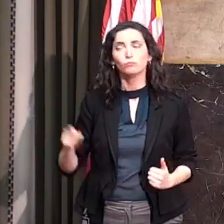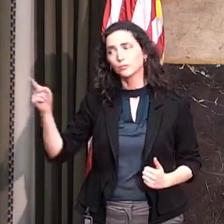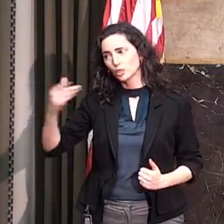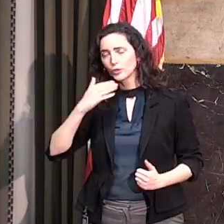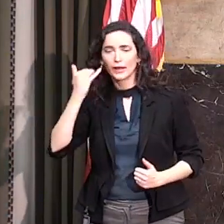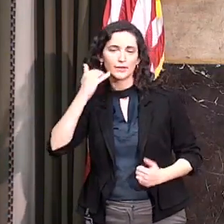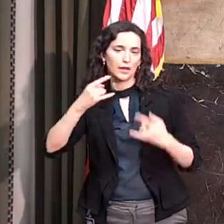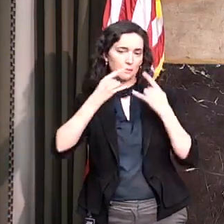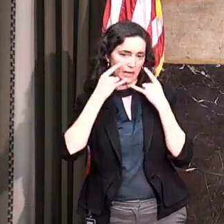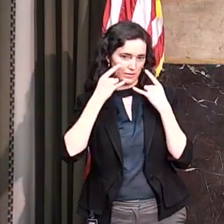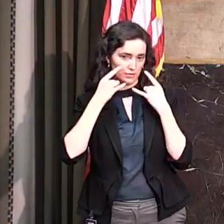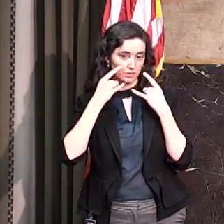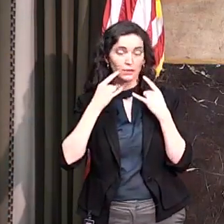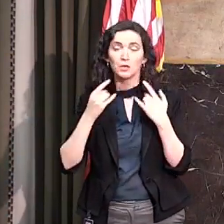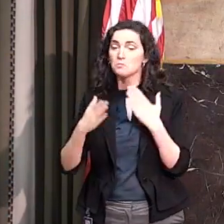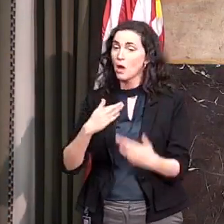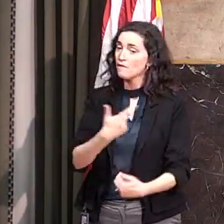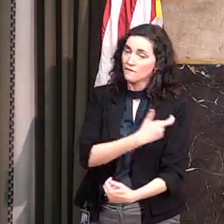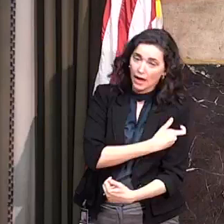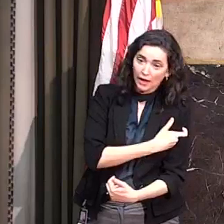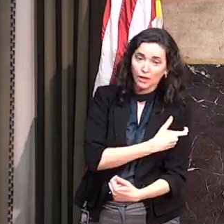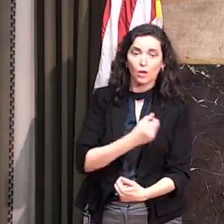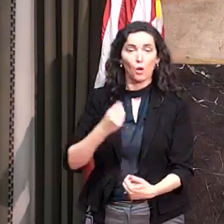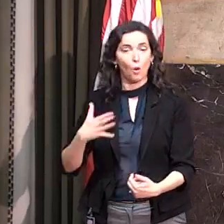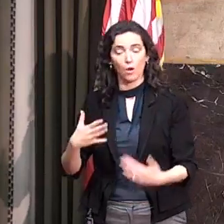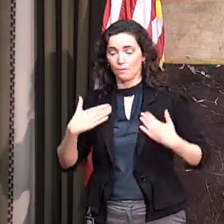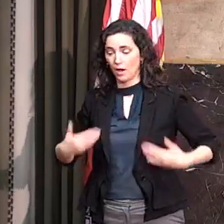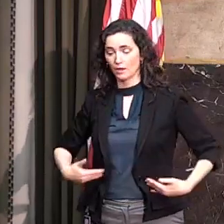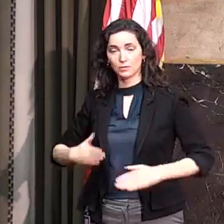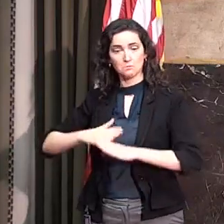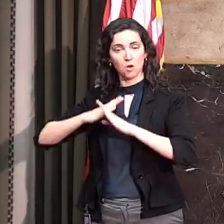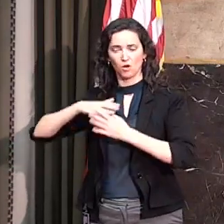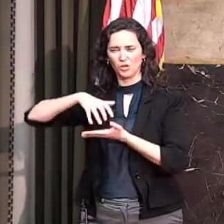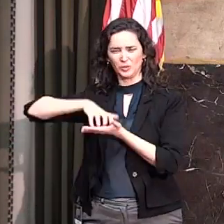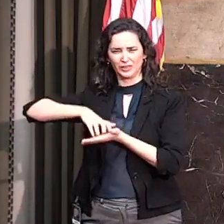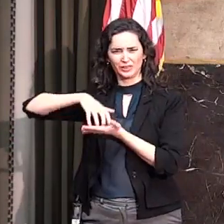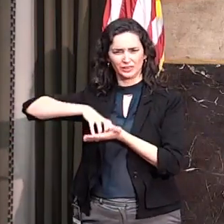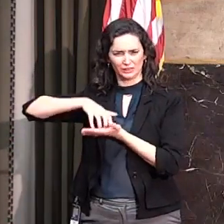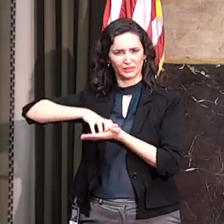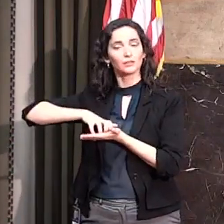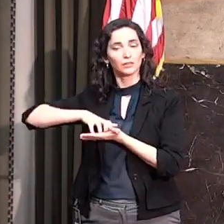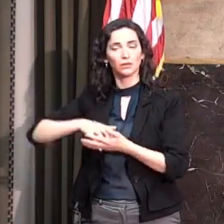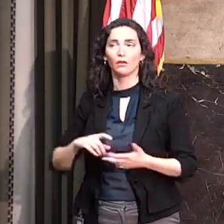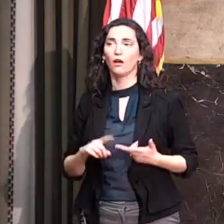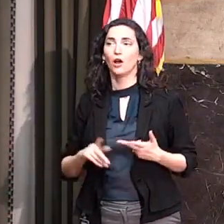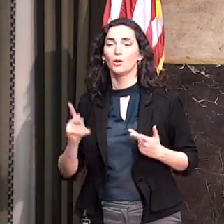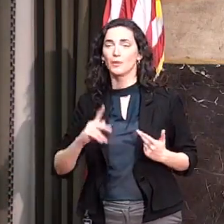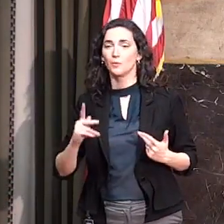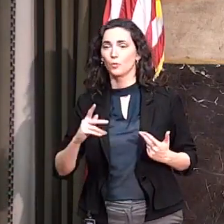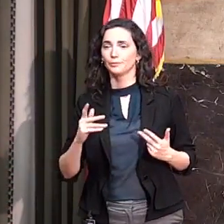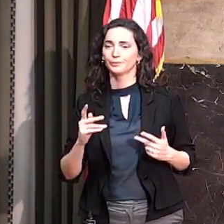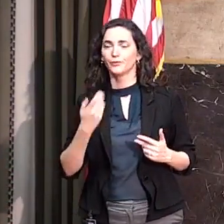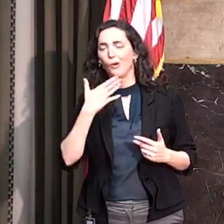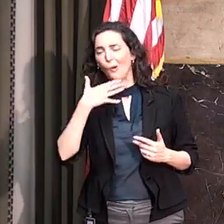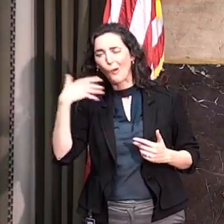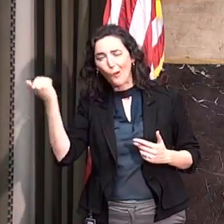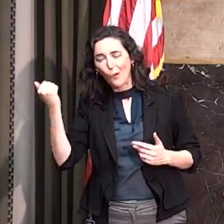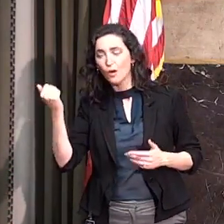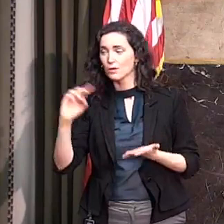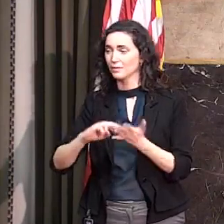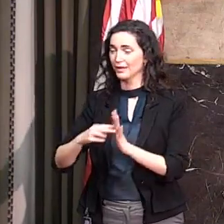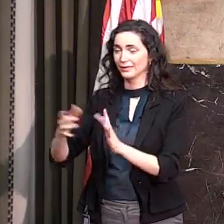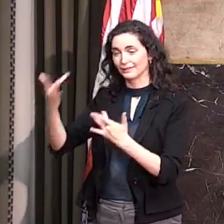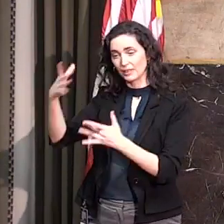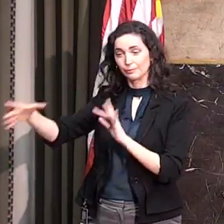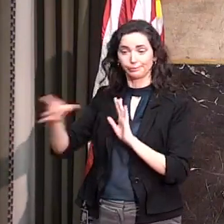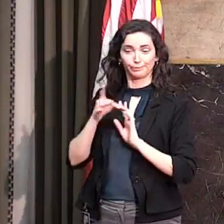people who are unvaccinated. It also includes people who are immunocompromised, people who are old enough that makes them more vulnerable to the